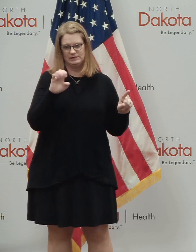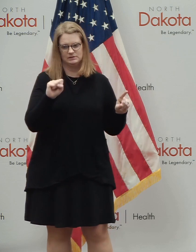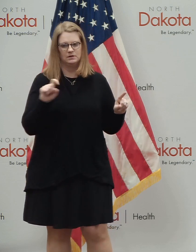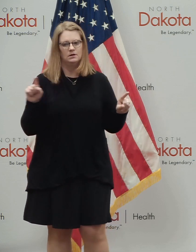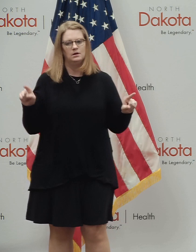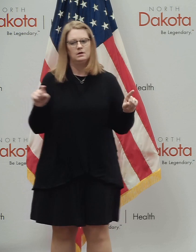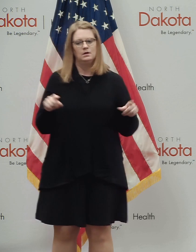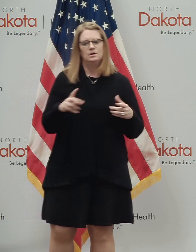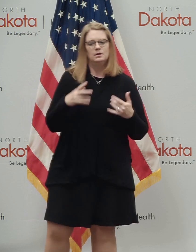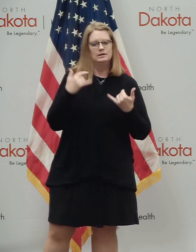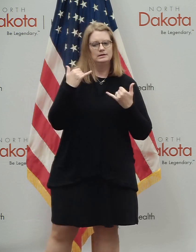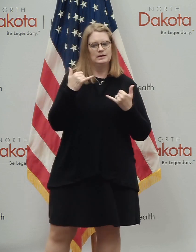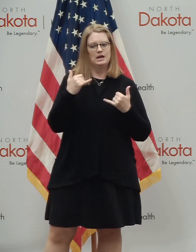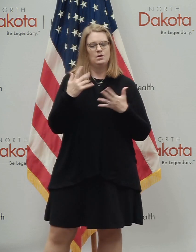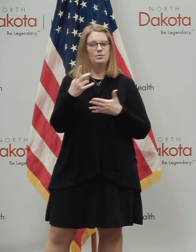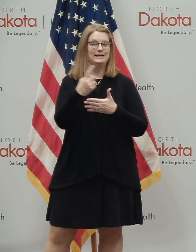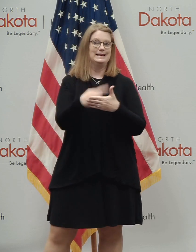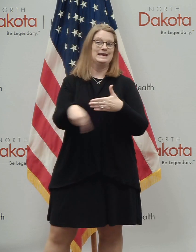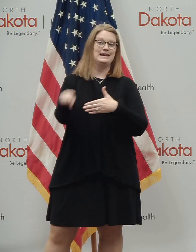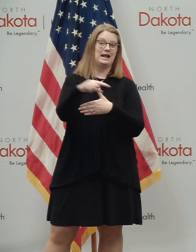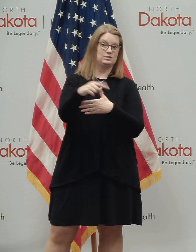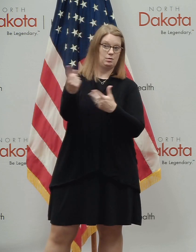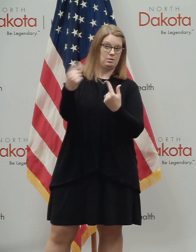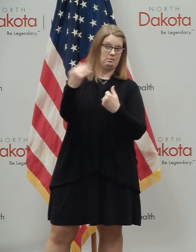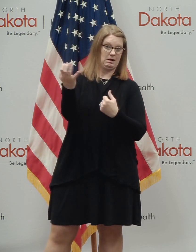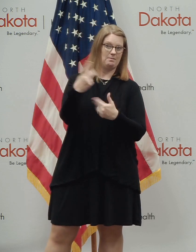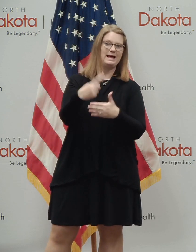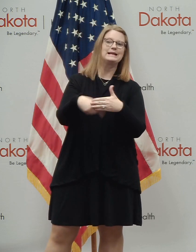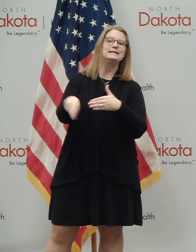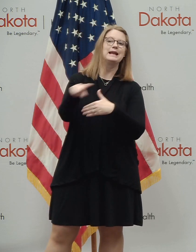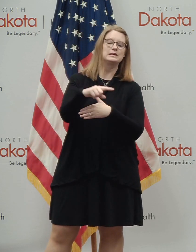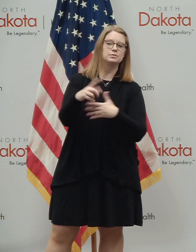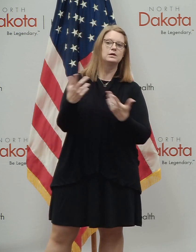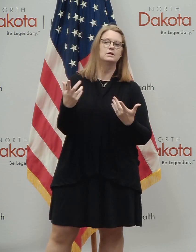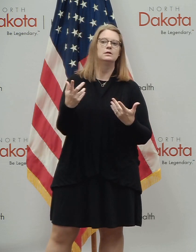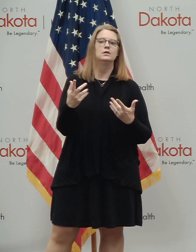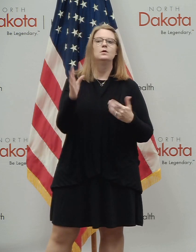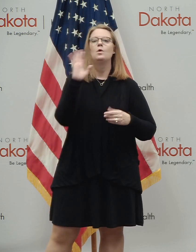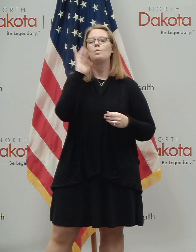again, when we take a look at next week, when we come back during